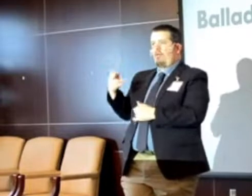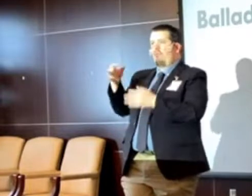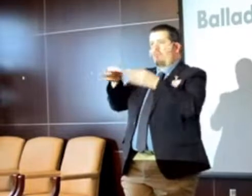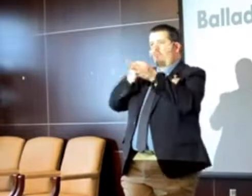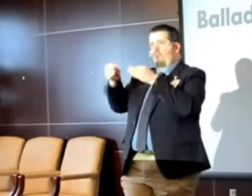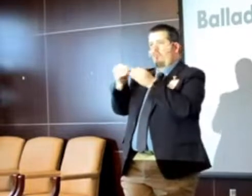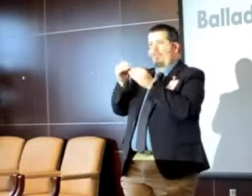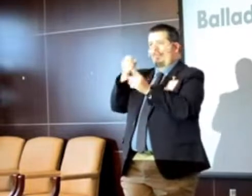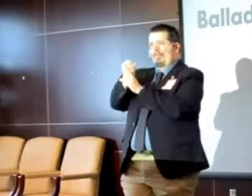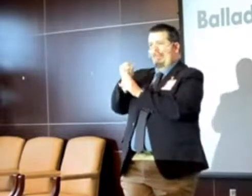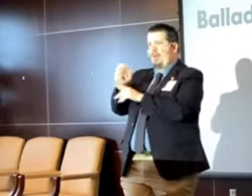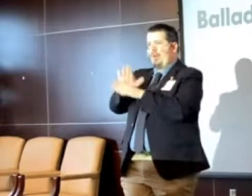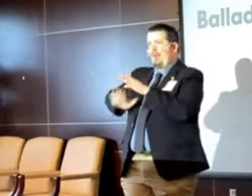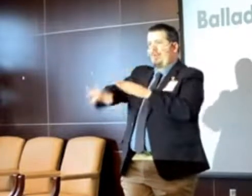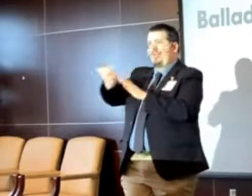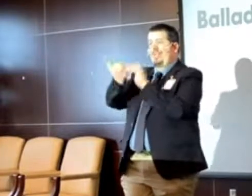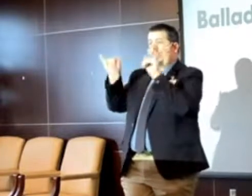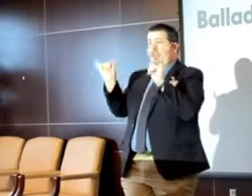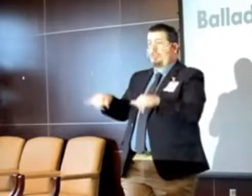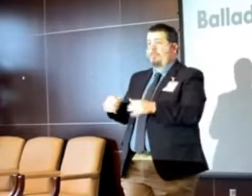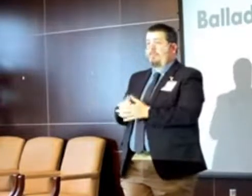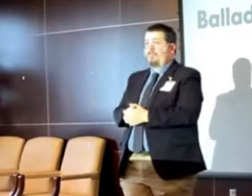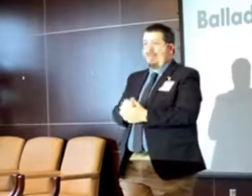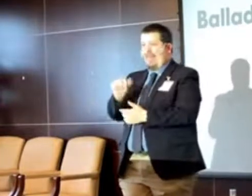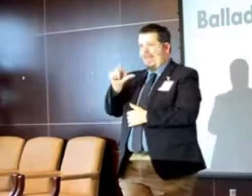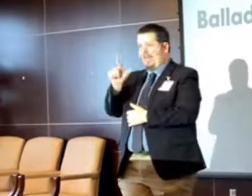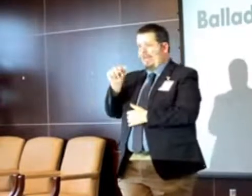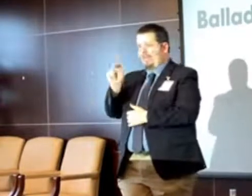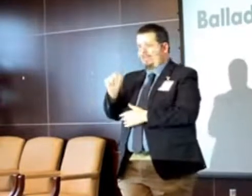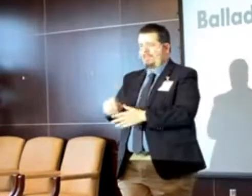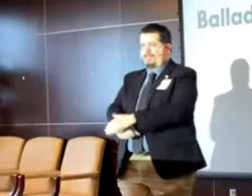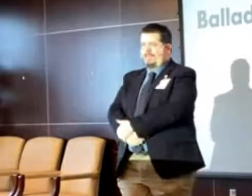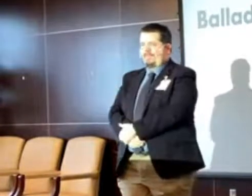the impact this is having across our system. Alan.